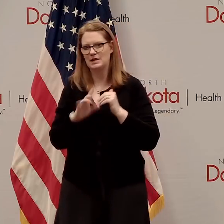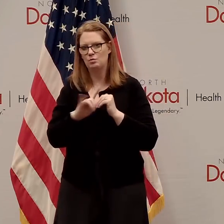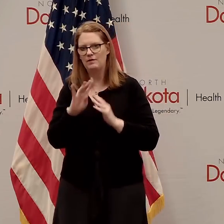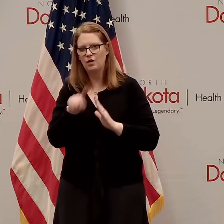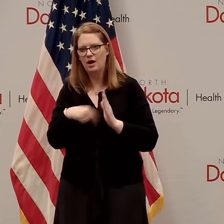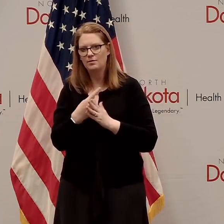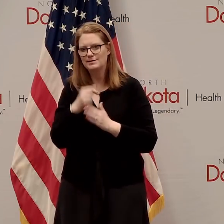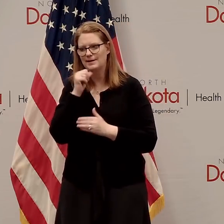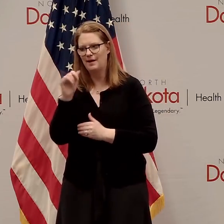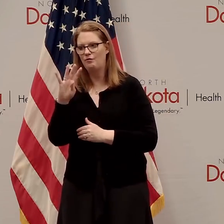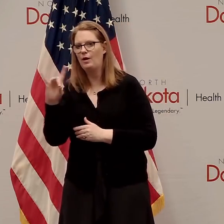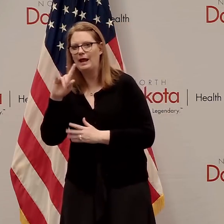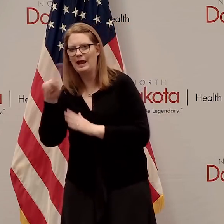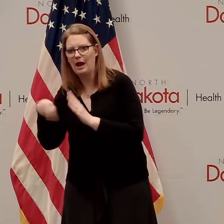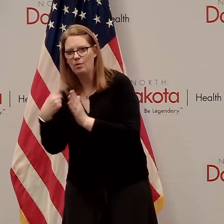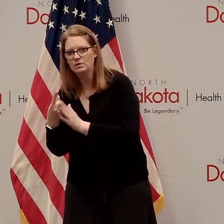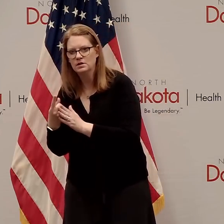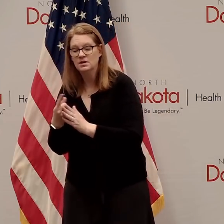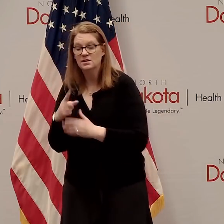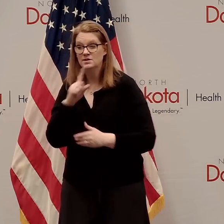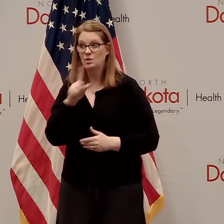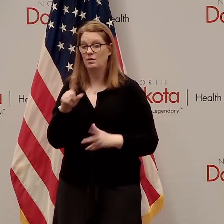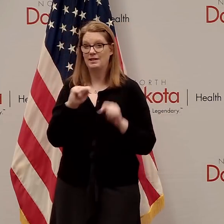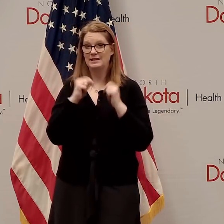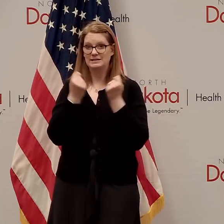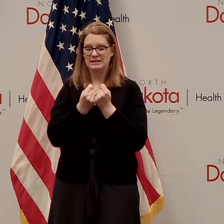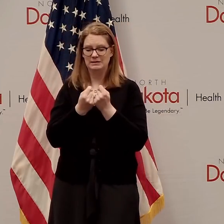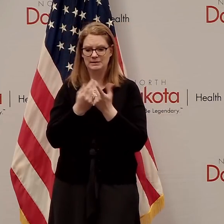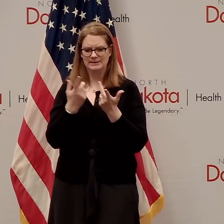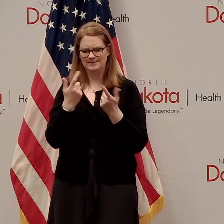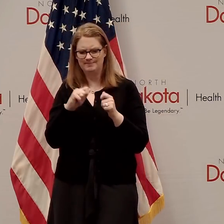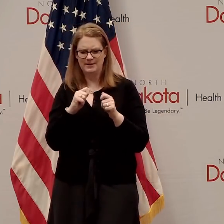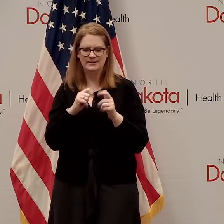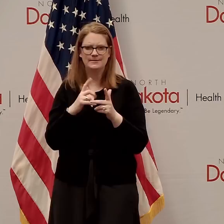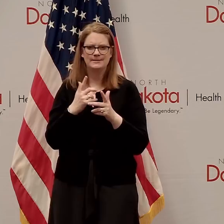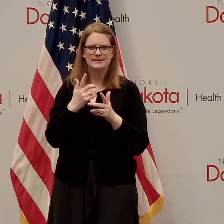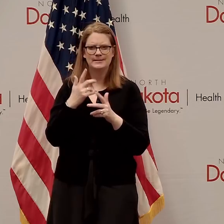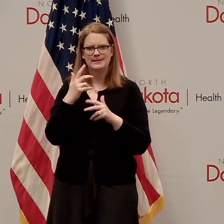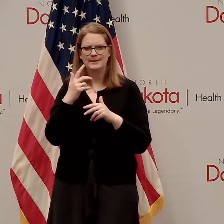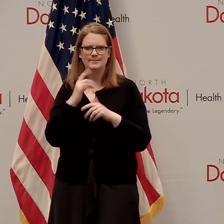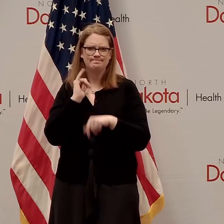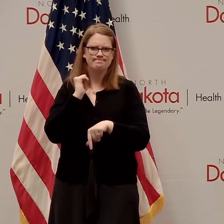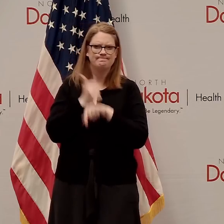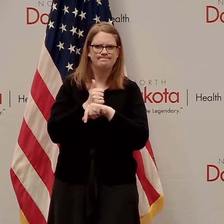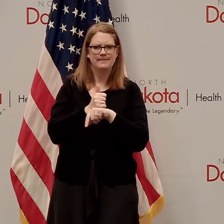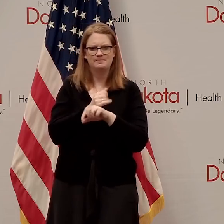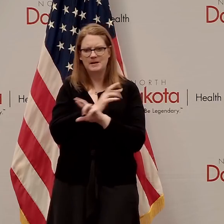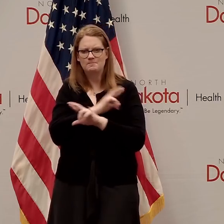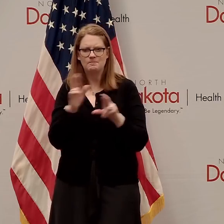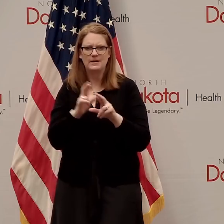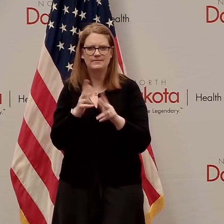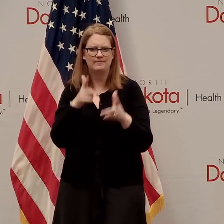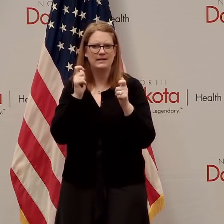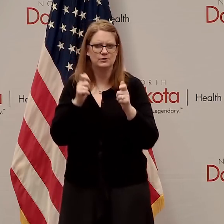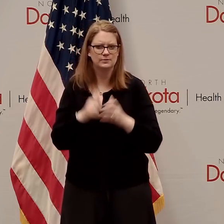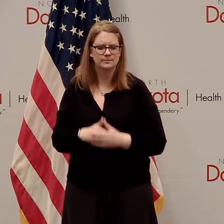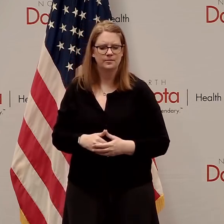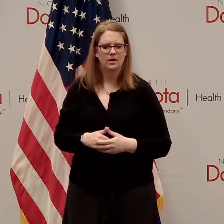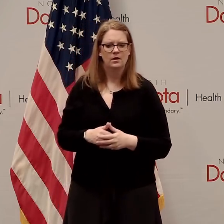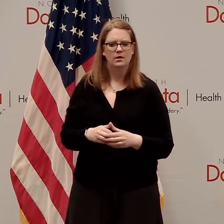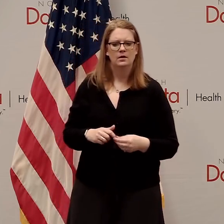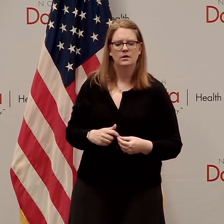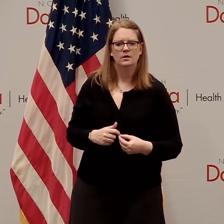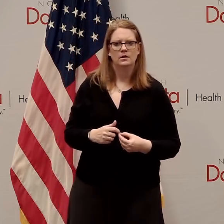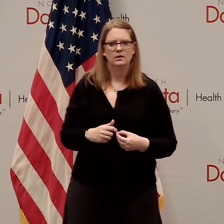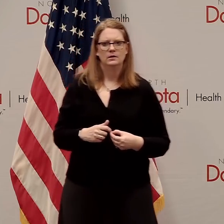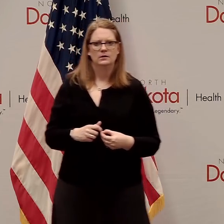hours. So the team's doing amazing work, but we got to get even better and stronger. In terms of what we